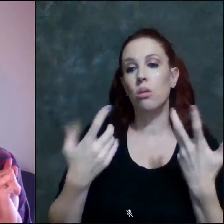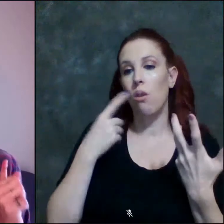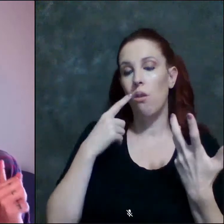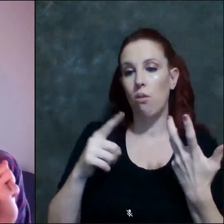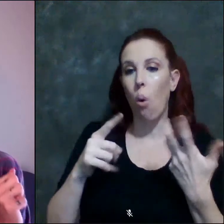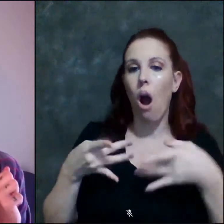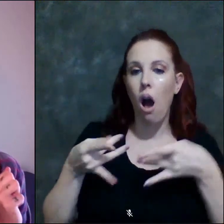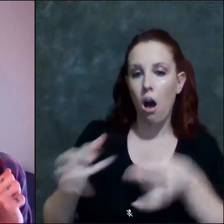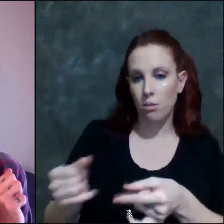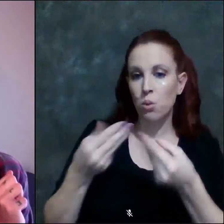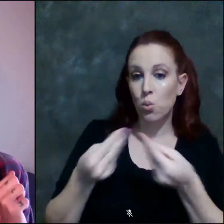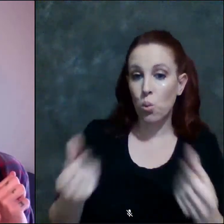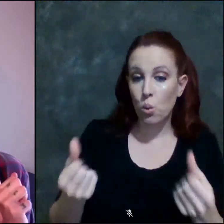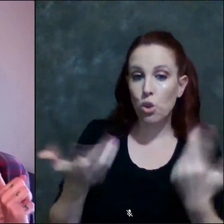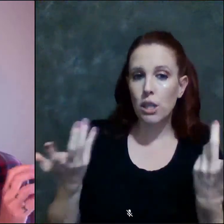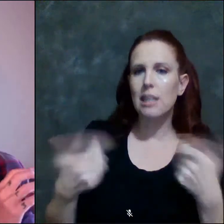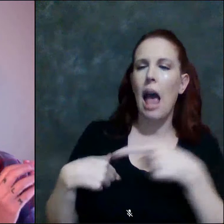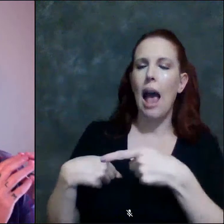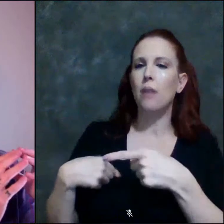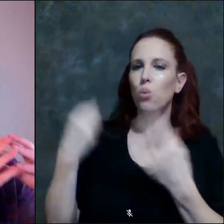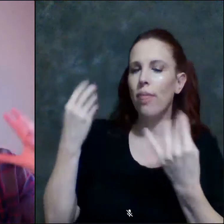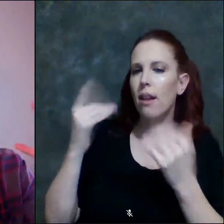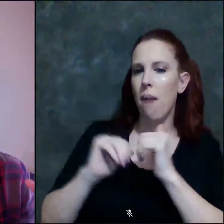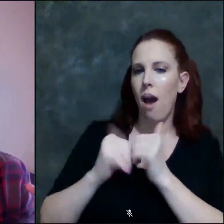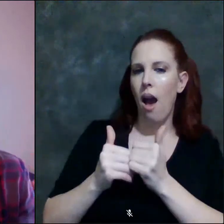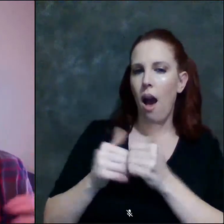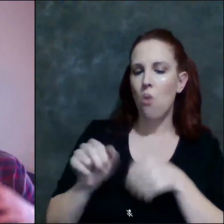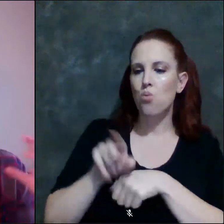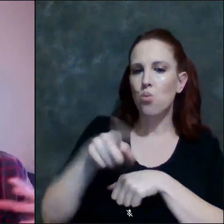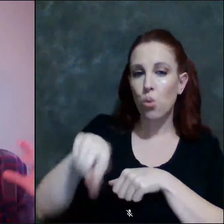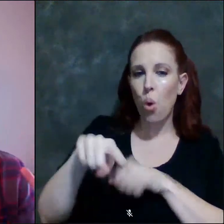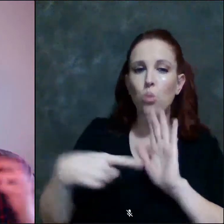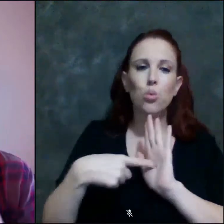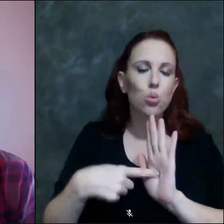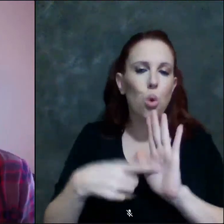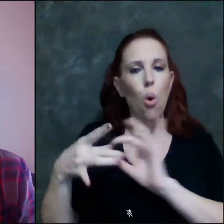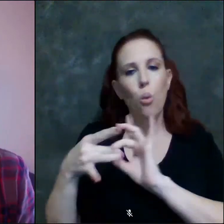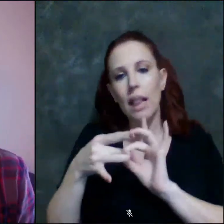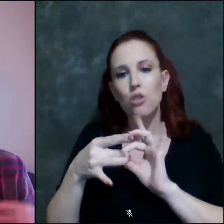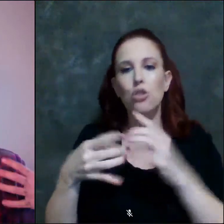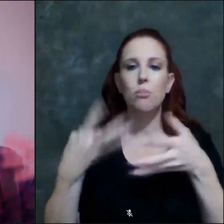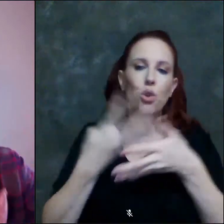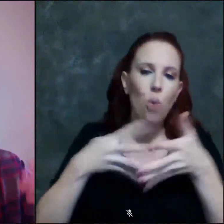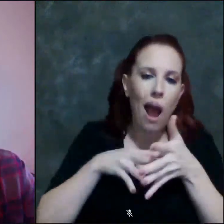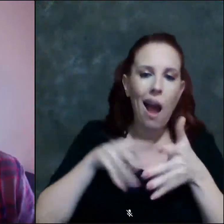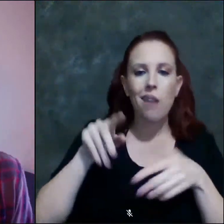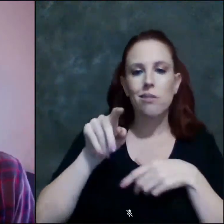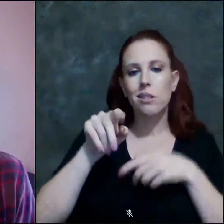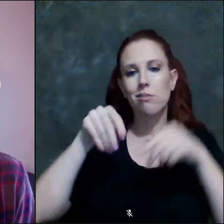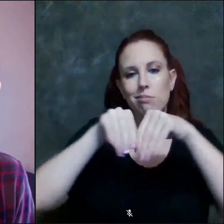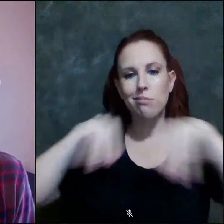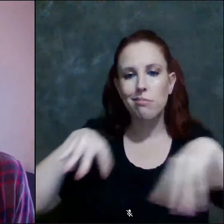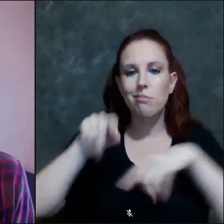And two, consider how you can use those to represent relationships, graphs, trees, etc., so that you're not having to